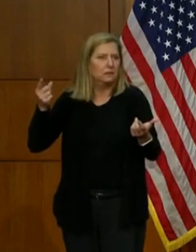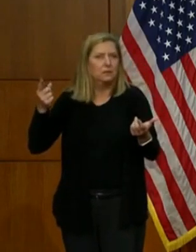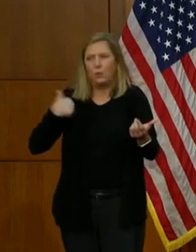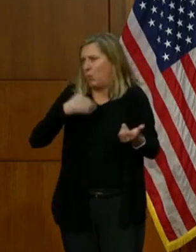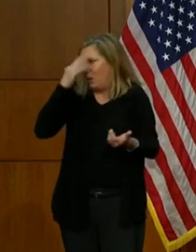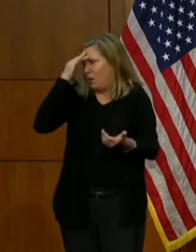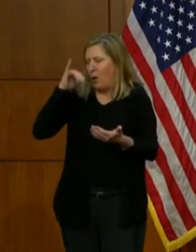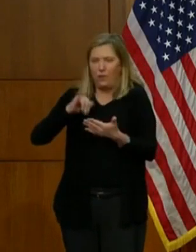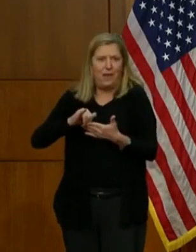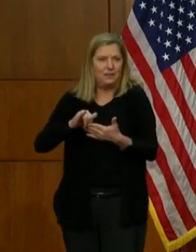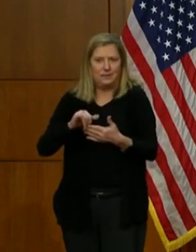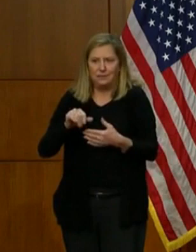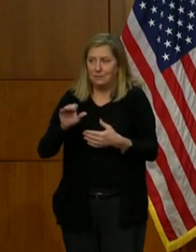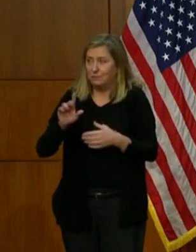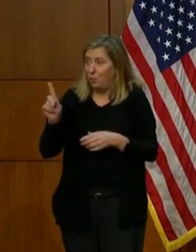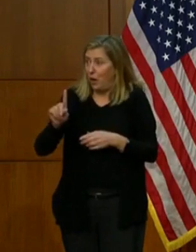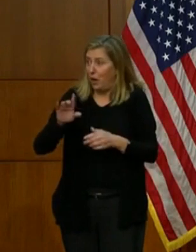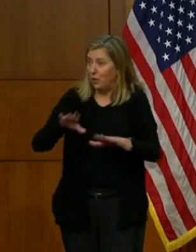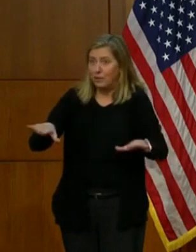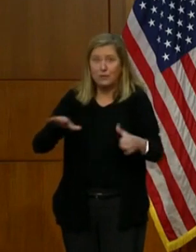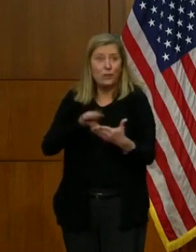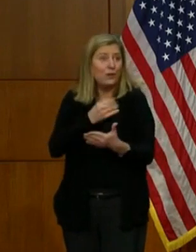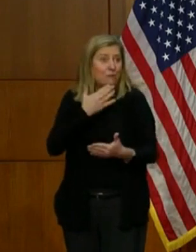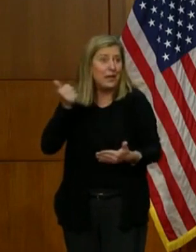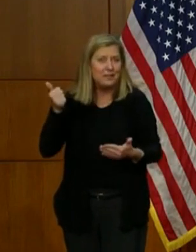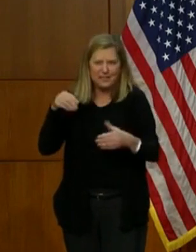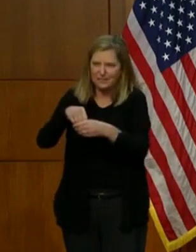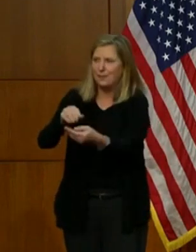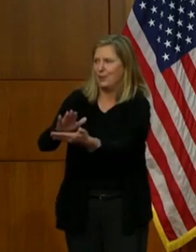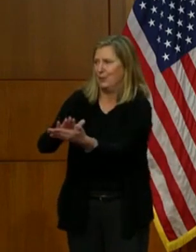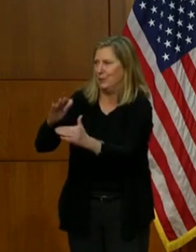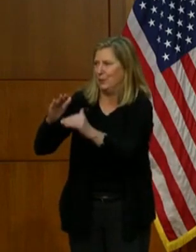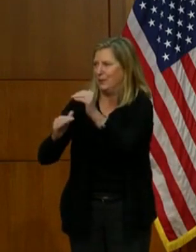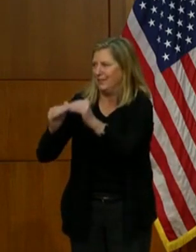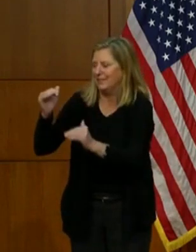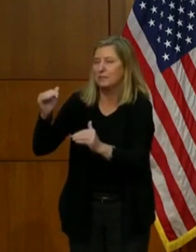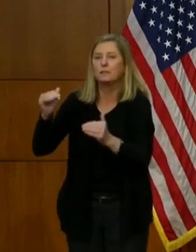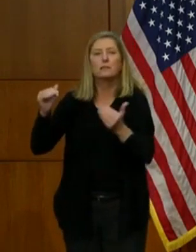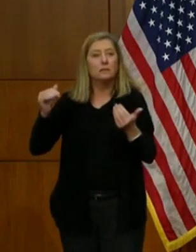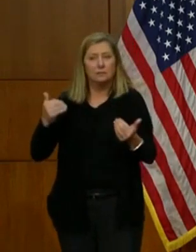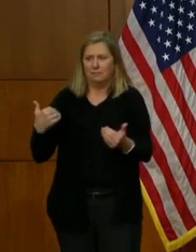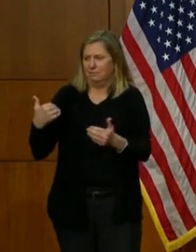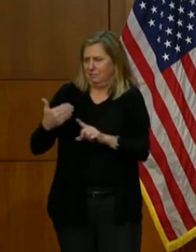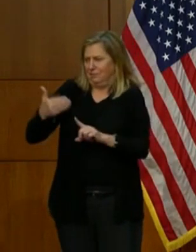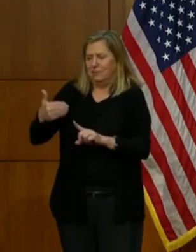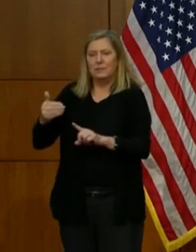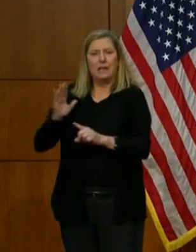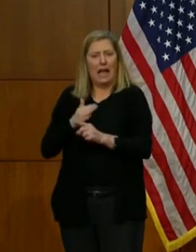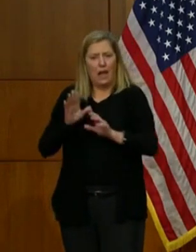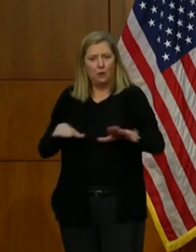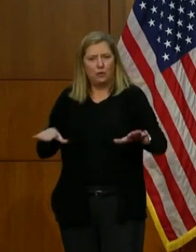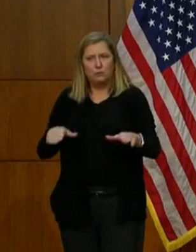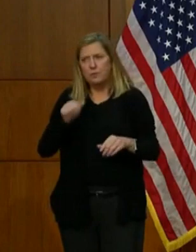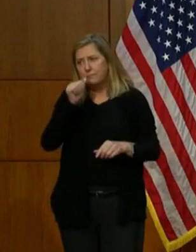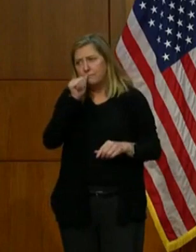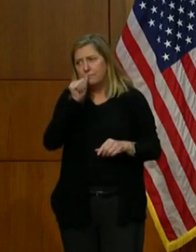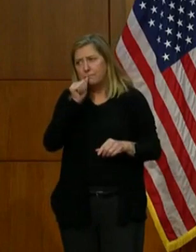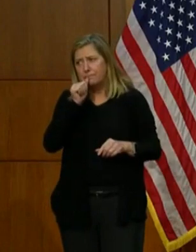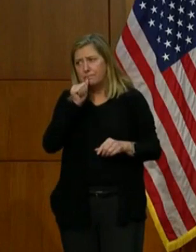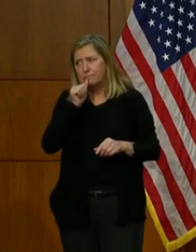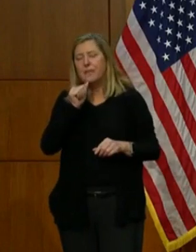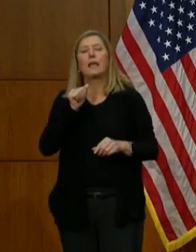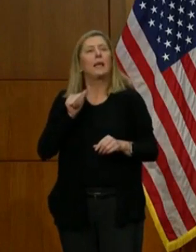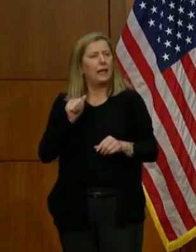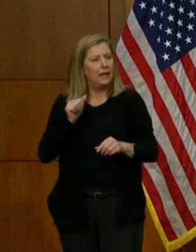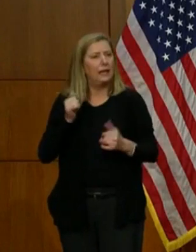We know that's where they learn best, and as I said in a previous press conference, our children have sacrificed, and now it's time for us